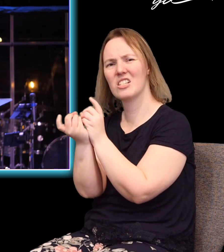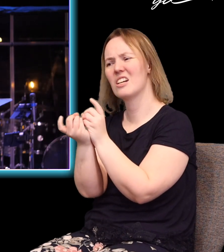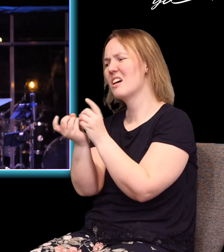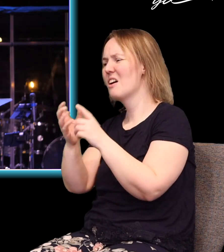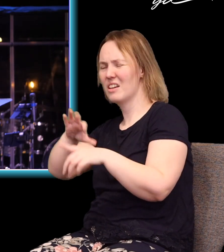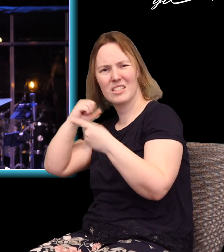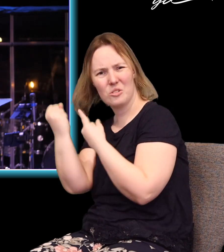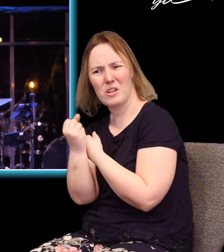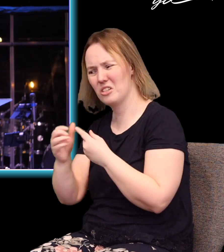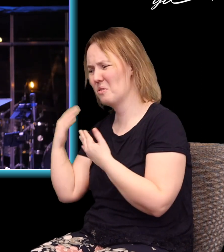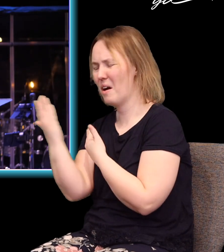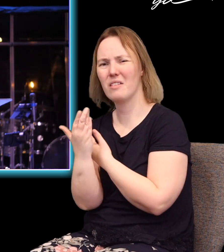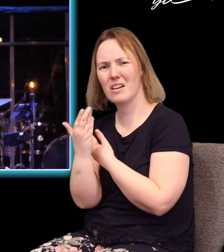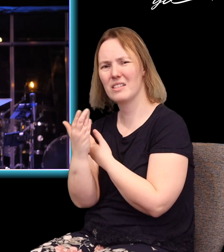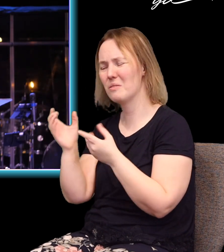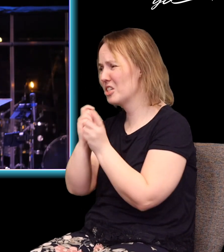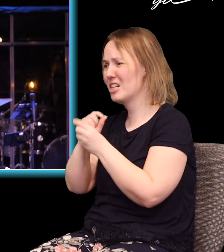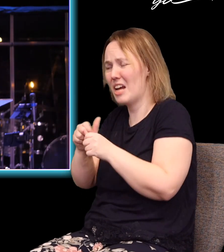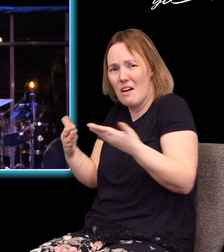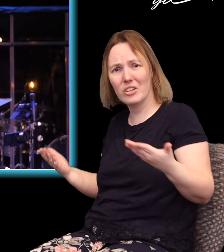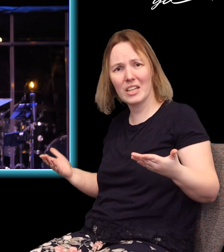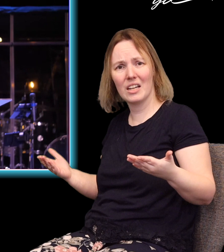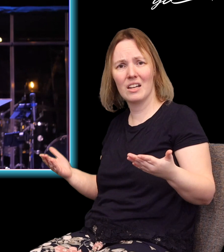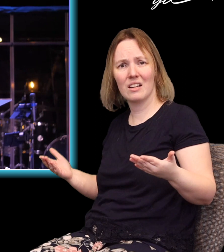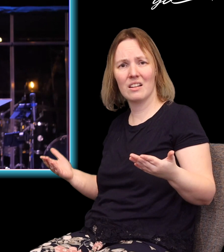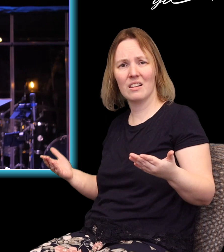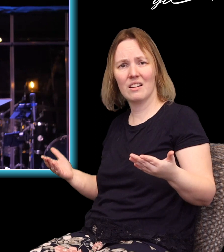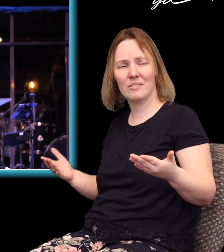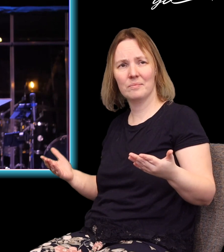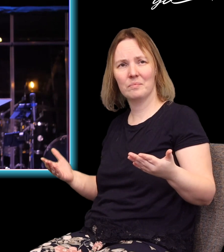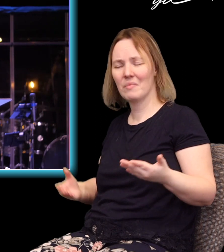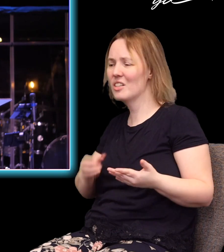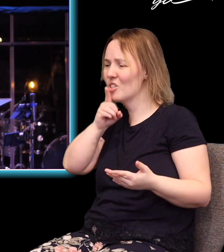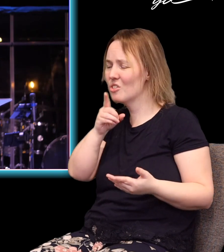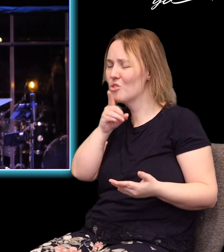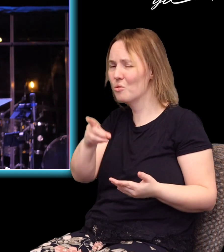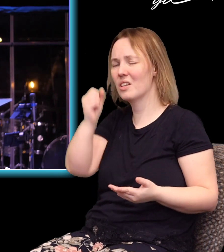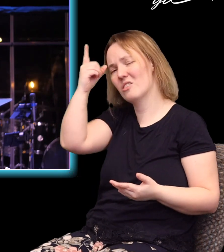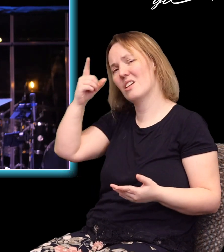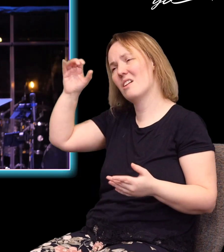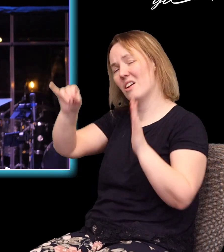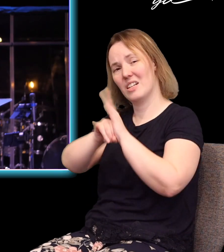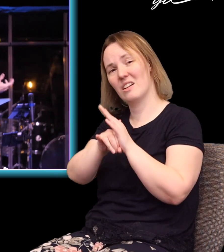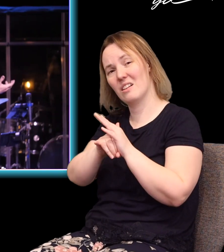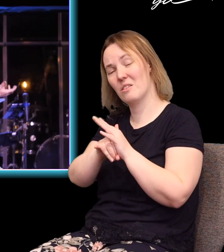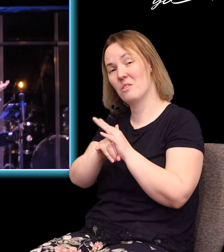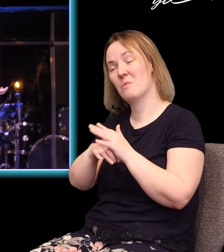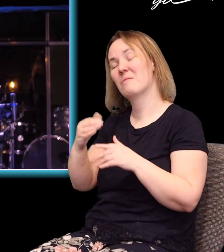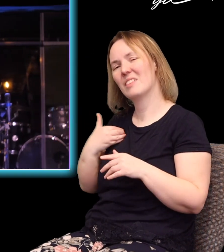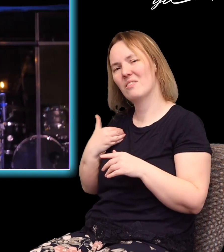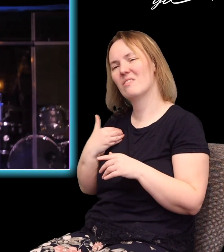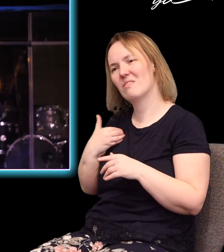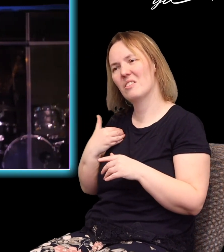other people and situations around us. It would totally change all of that. Now, I believe to really understand our identity, we also have